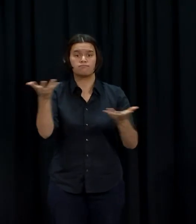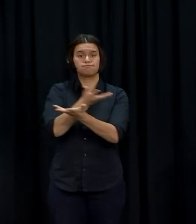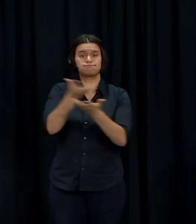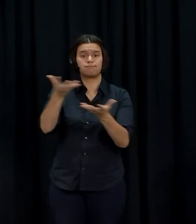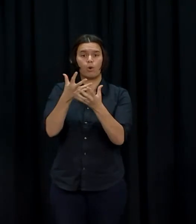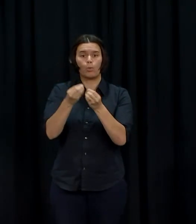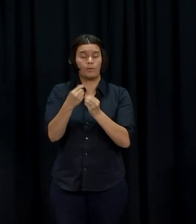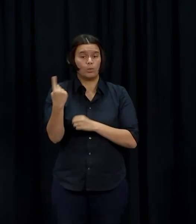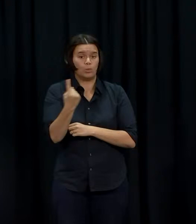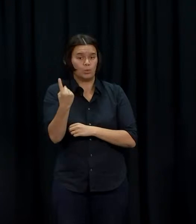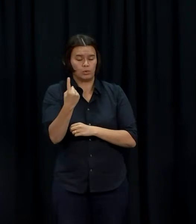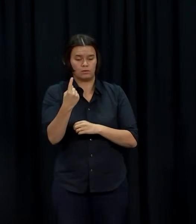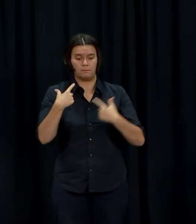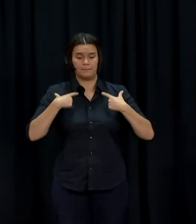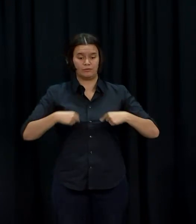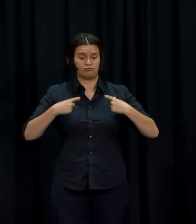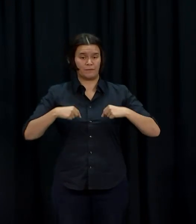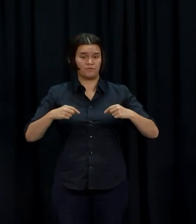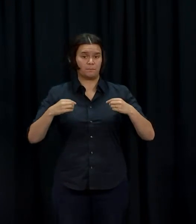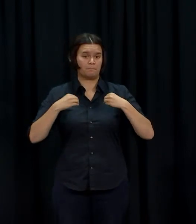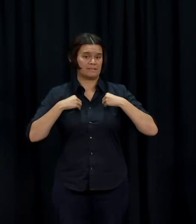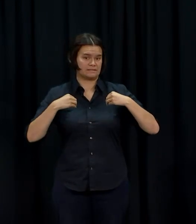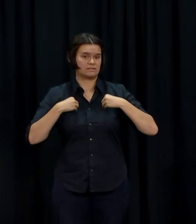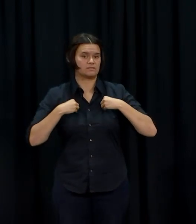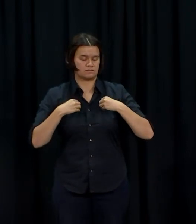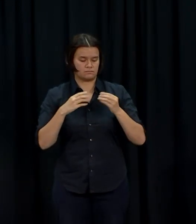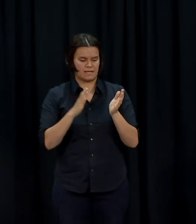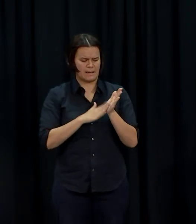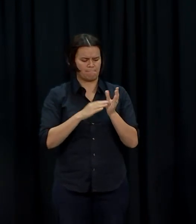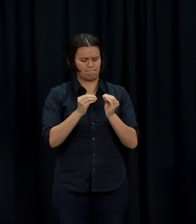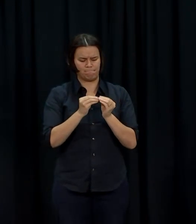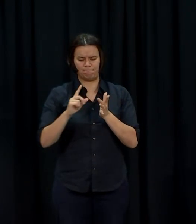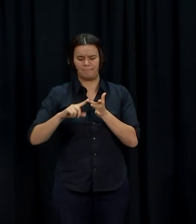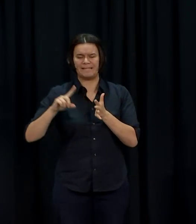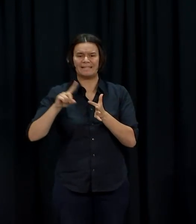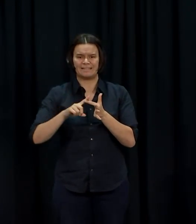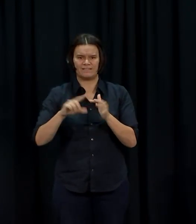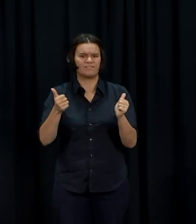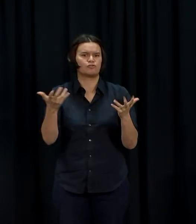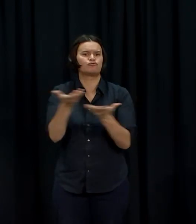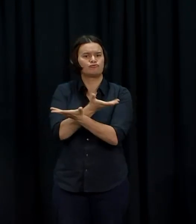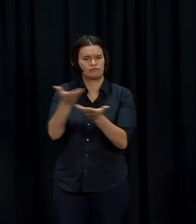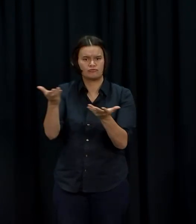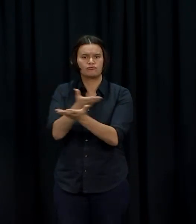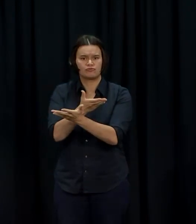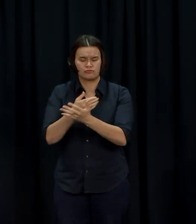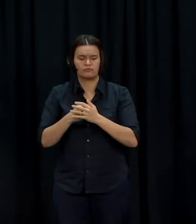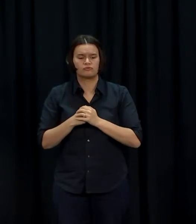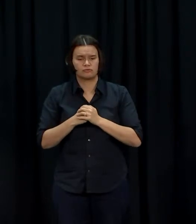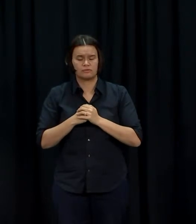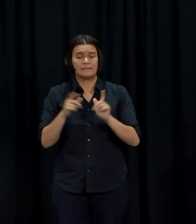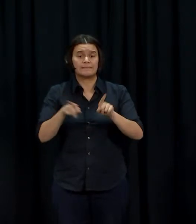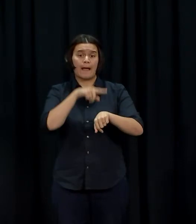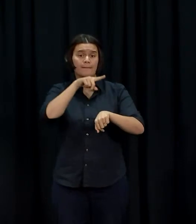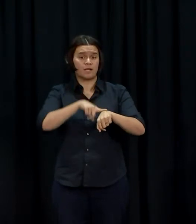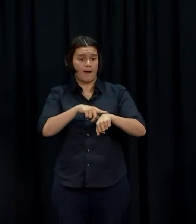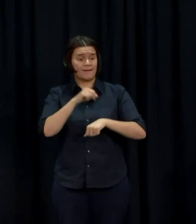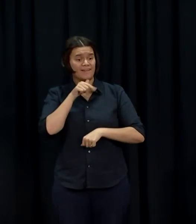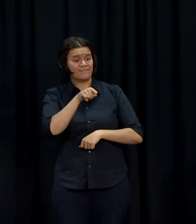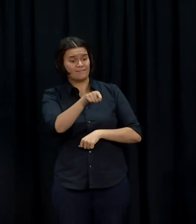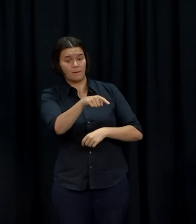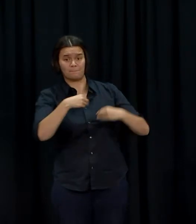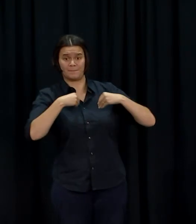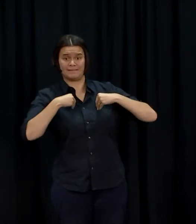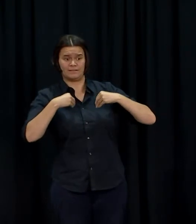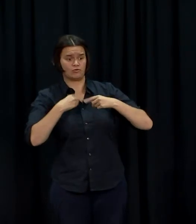those conversations. We are and will continue to work with businesses to look at what their needs are, what orders they had, and if they have